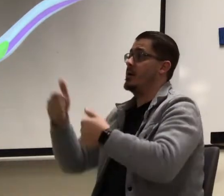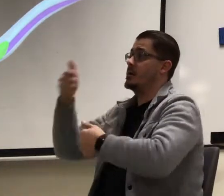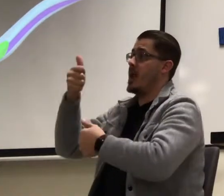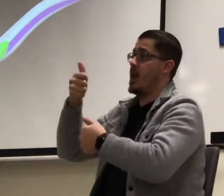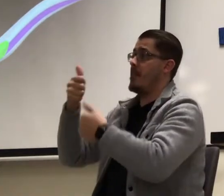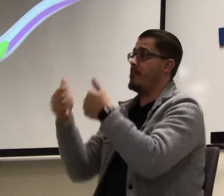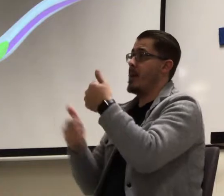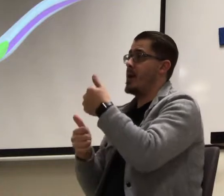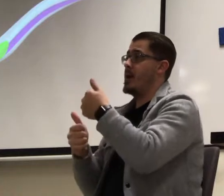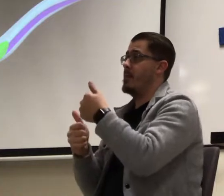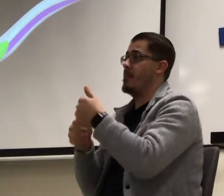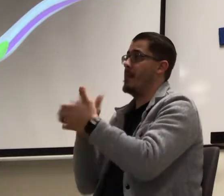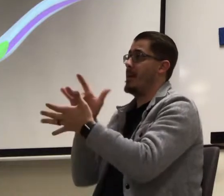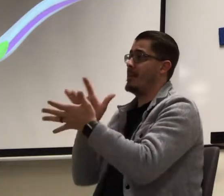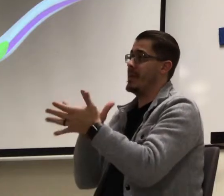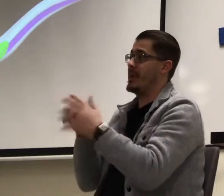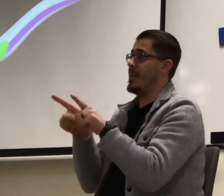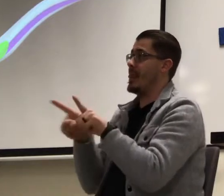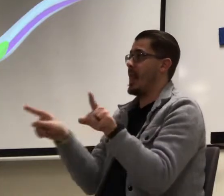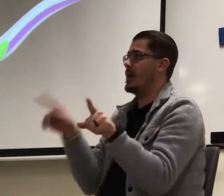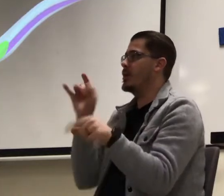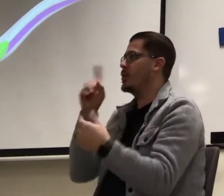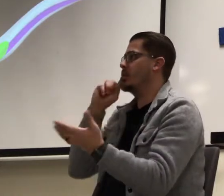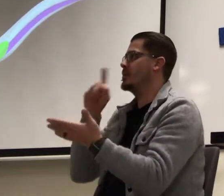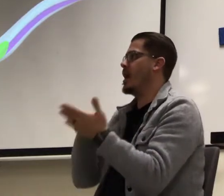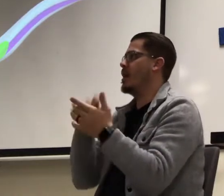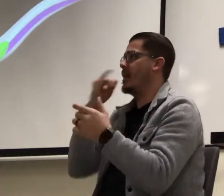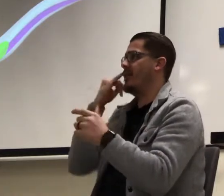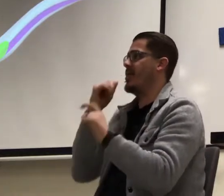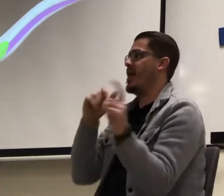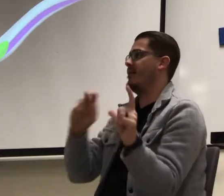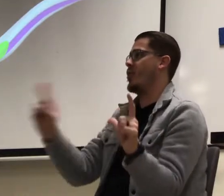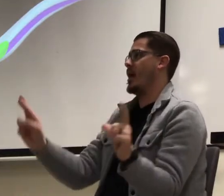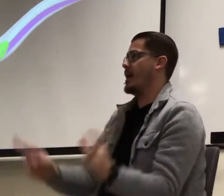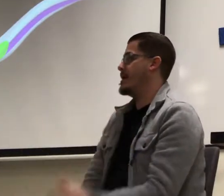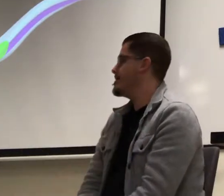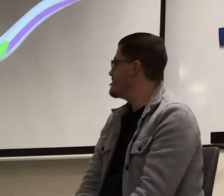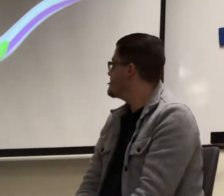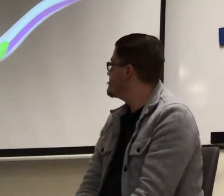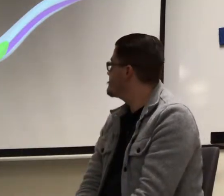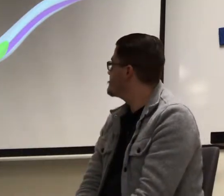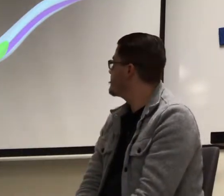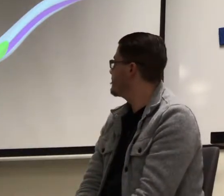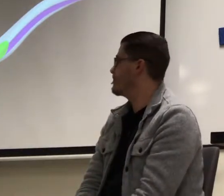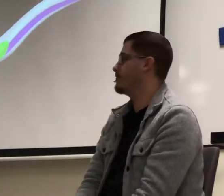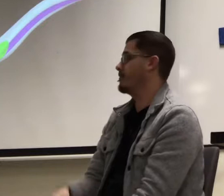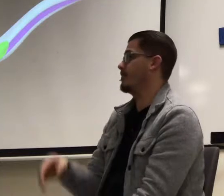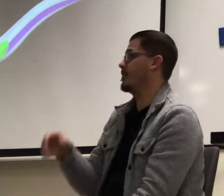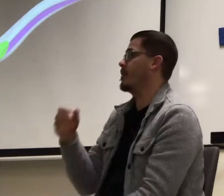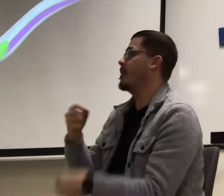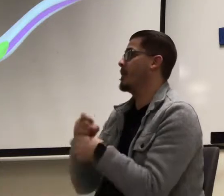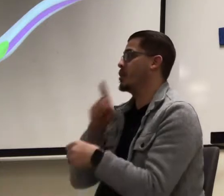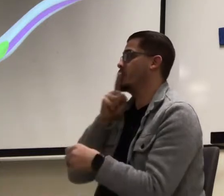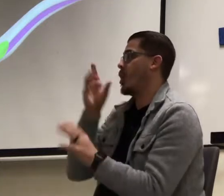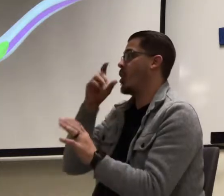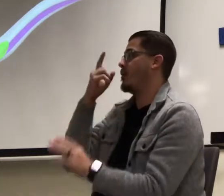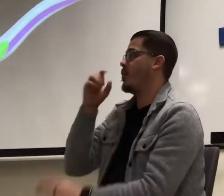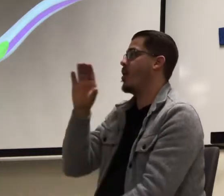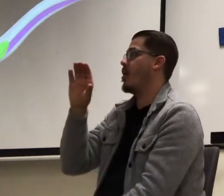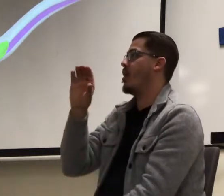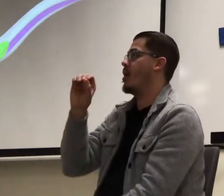from lateral, you'll be able to tell if it's the left or right clavicle. So note the conoid tubercle we ran